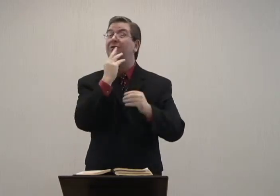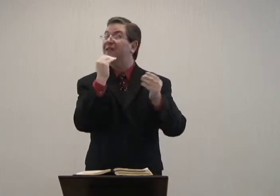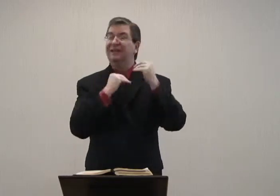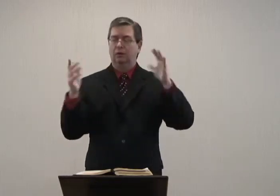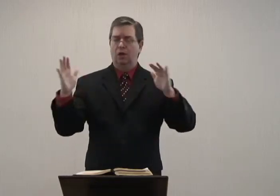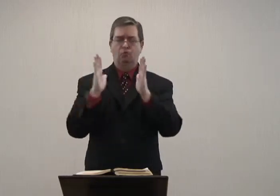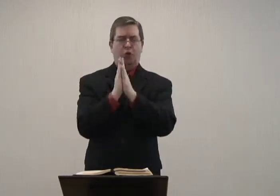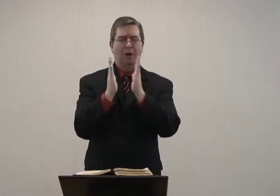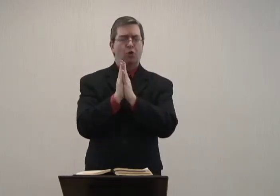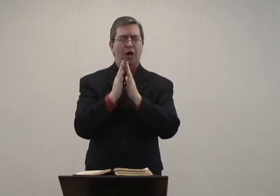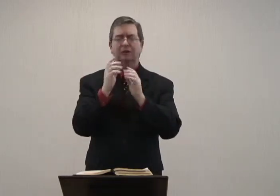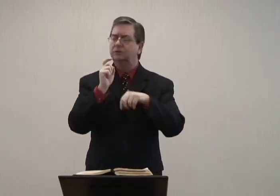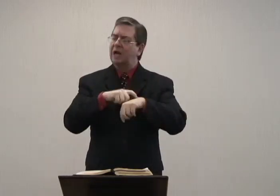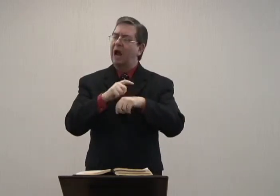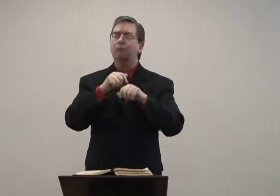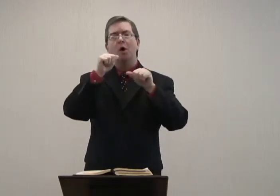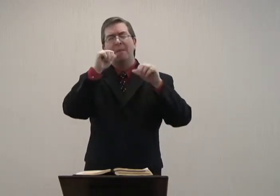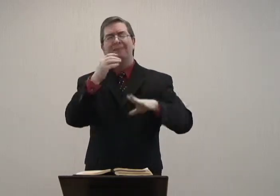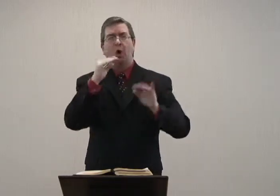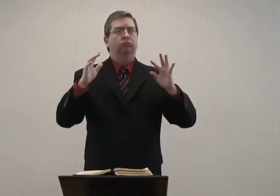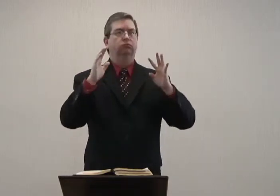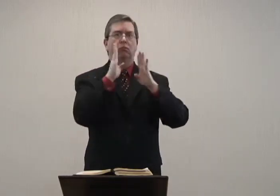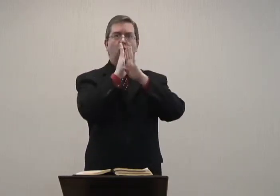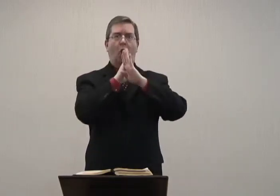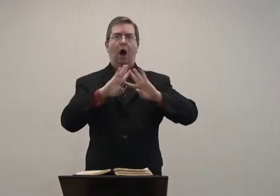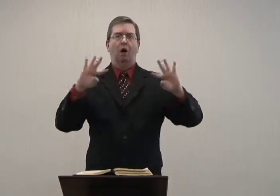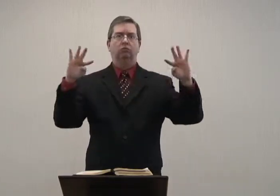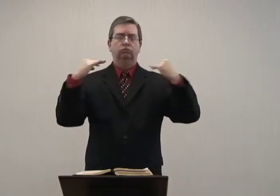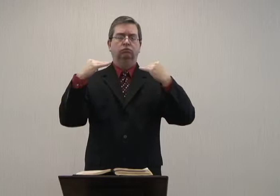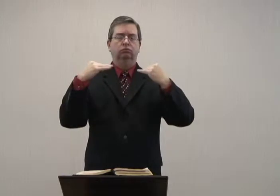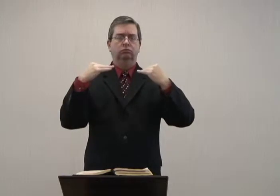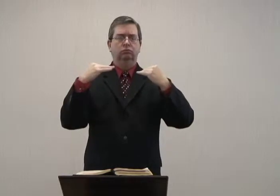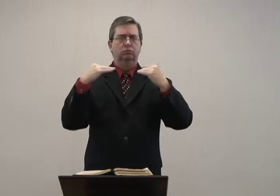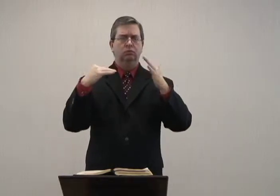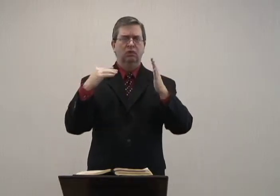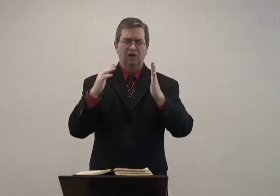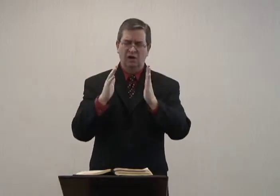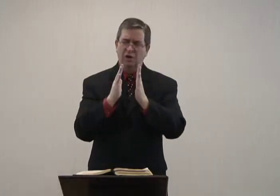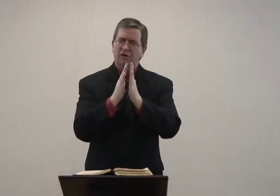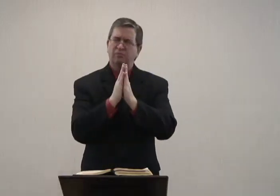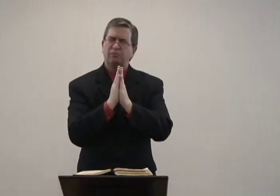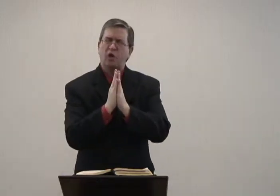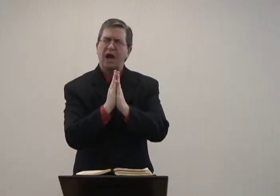Or you eat in a restaurant, everybody pray. Everybody gets all quiet and just listen.